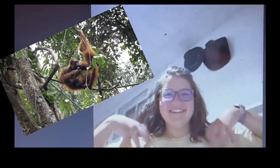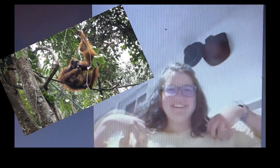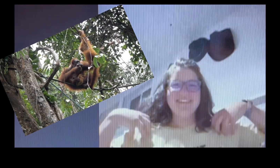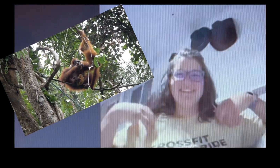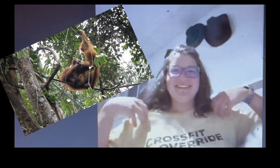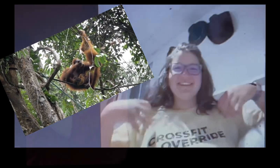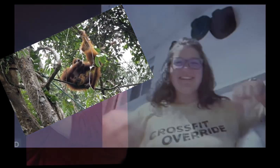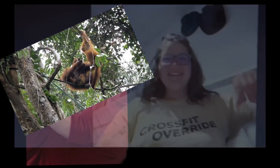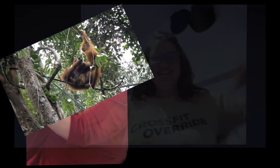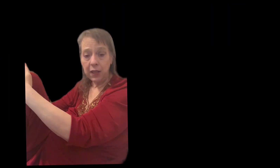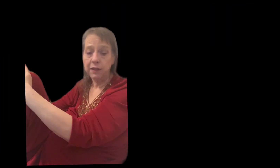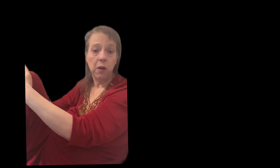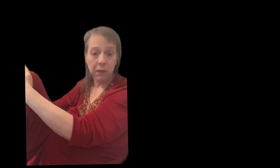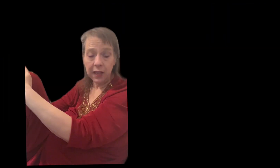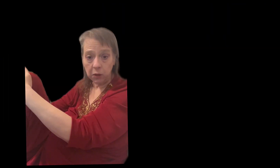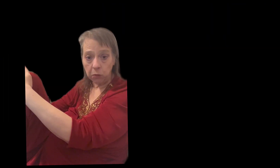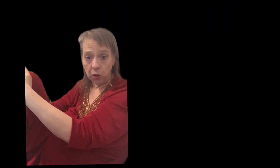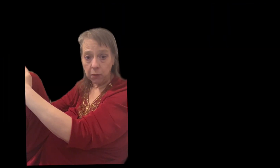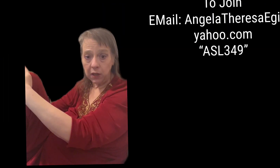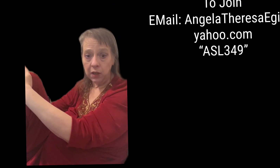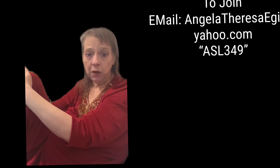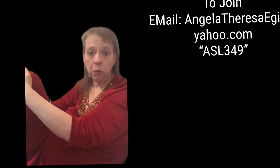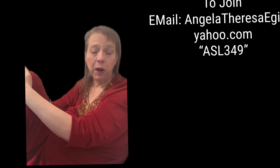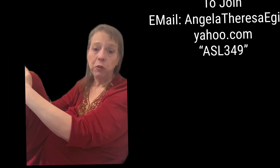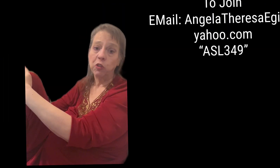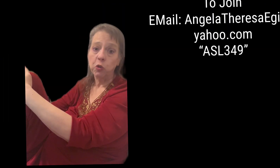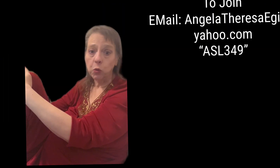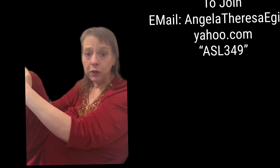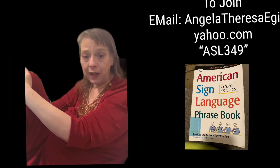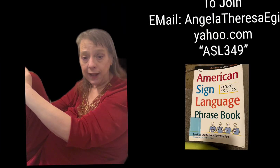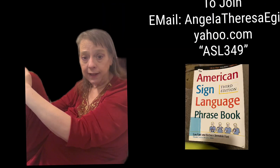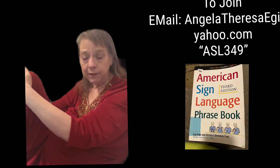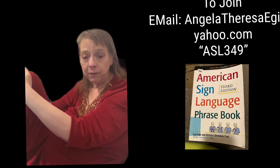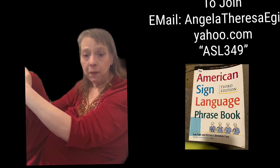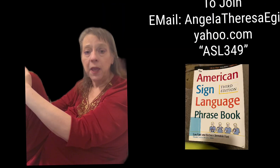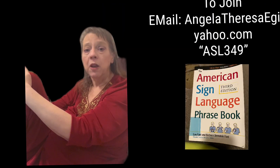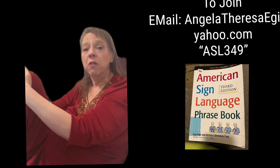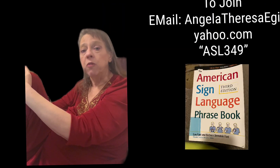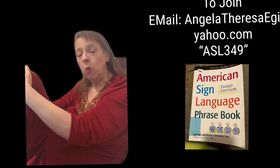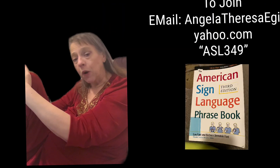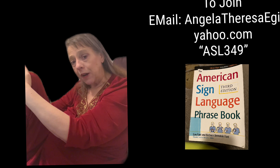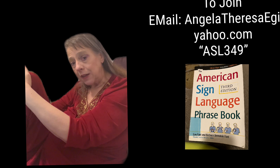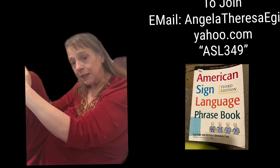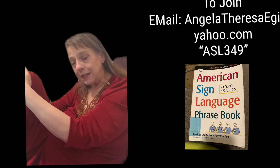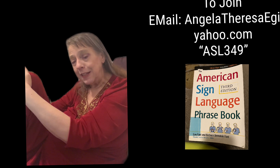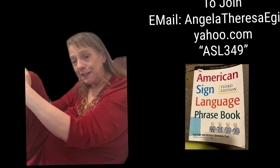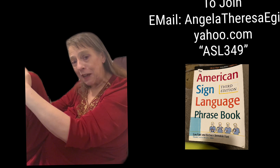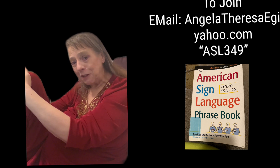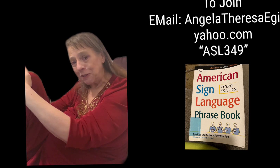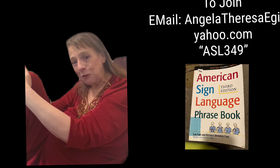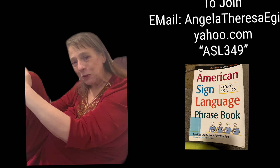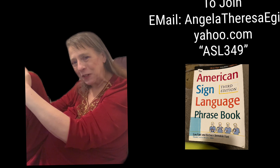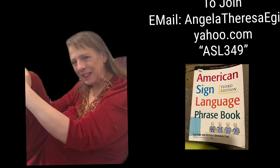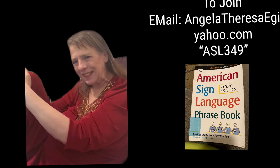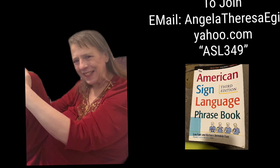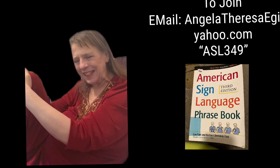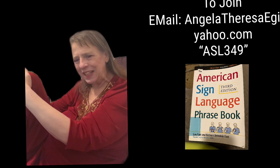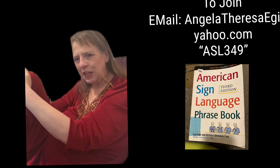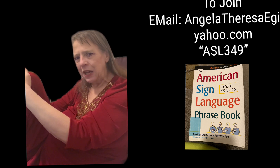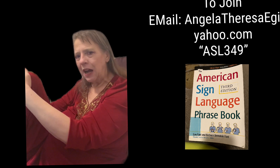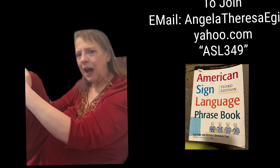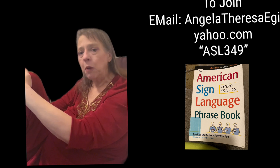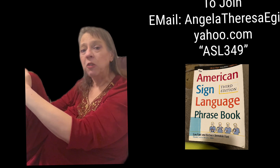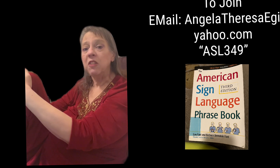Ah, he's a monkey. Yeah. It's helped me get employment when I was a tour guide for City Sites, New York